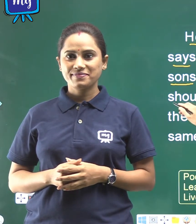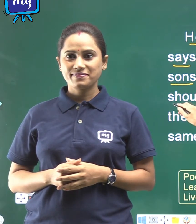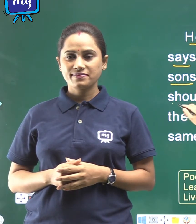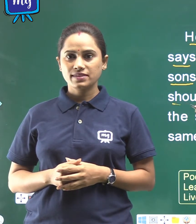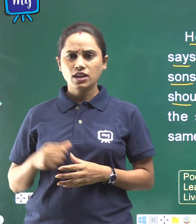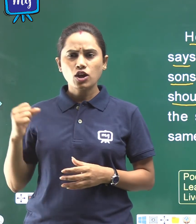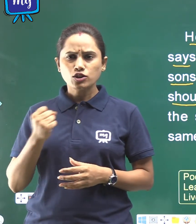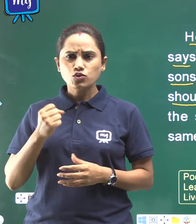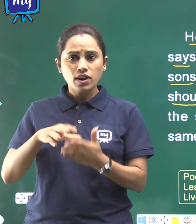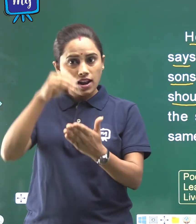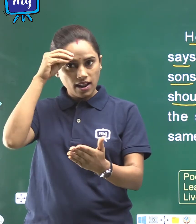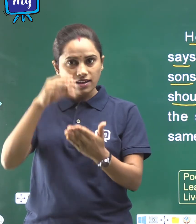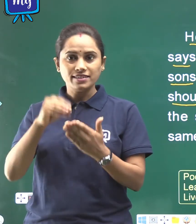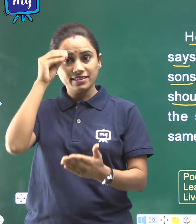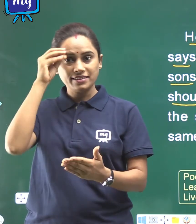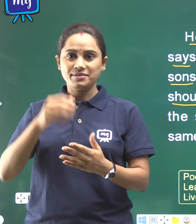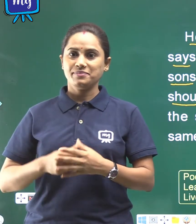should learn